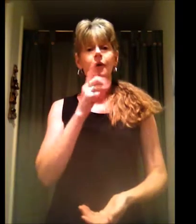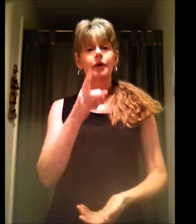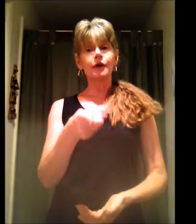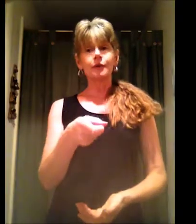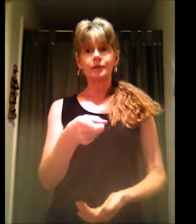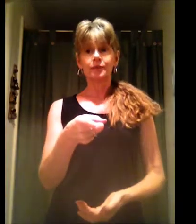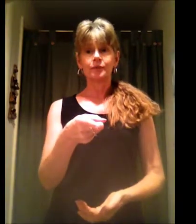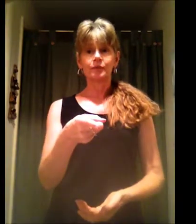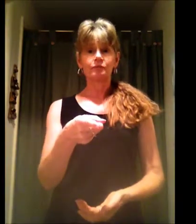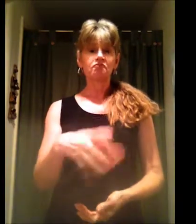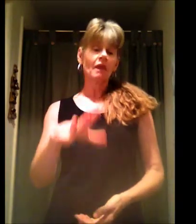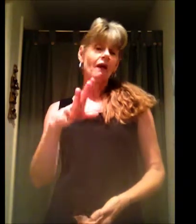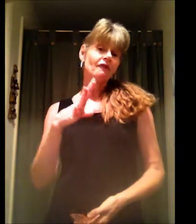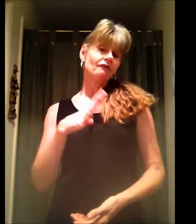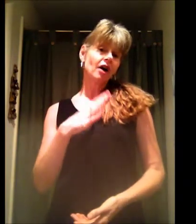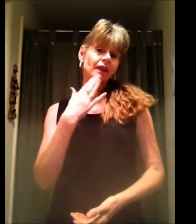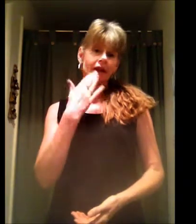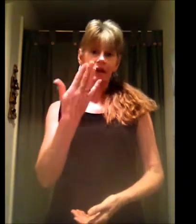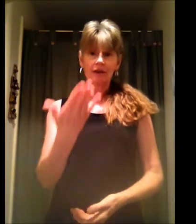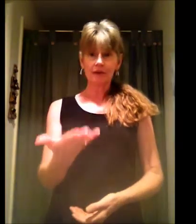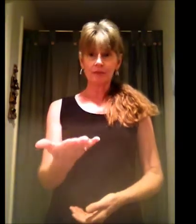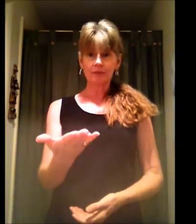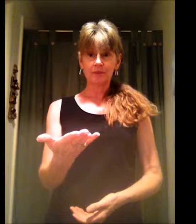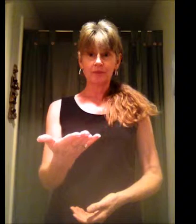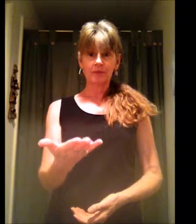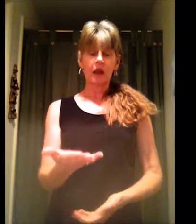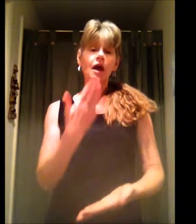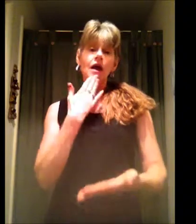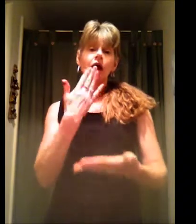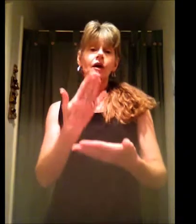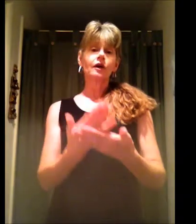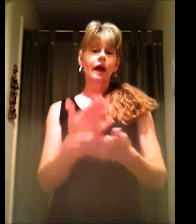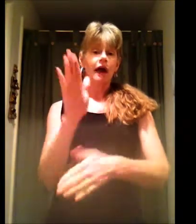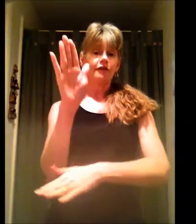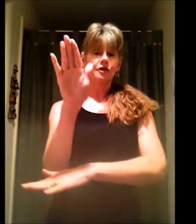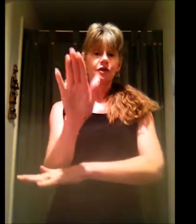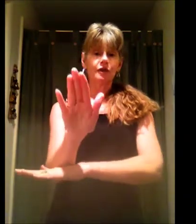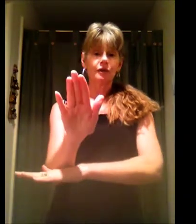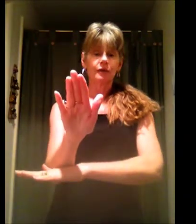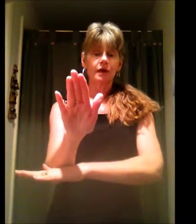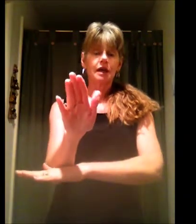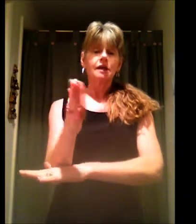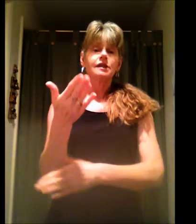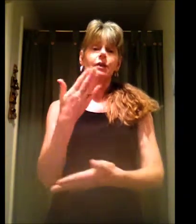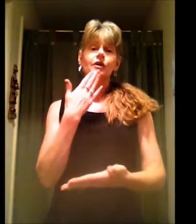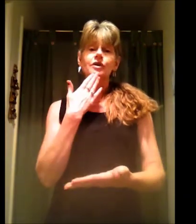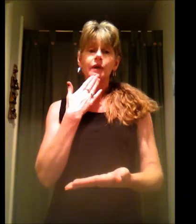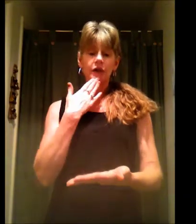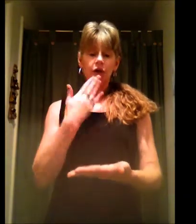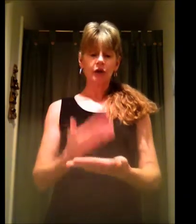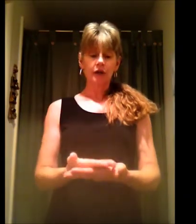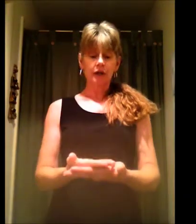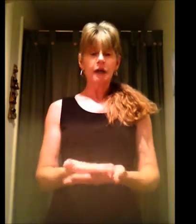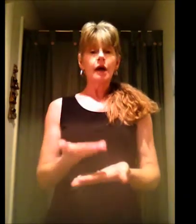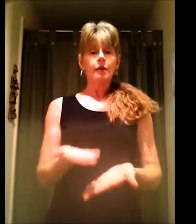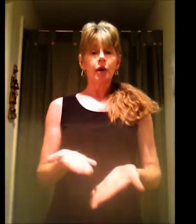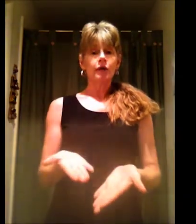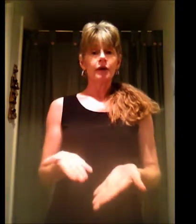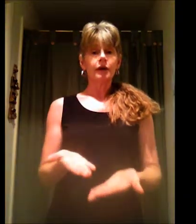are you? Fine, thank you. Good afternoon. So when you're doing good, both of your